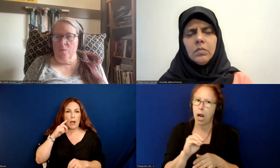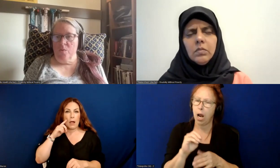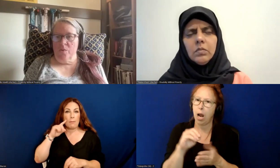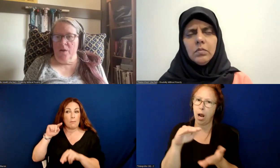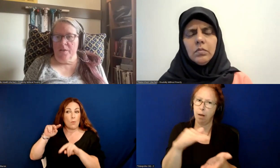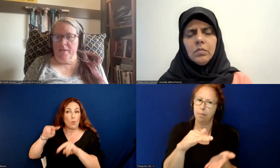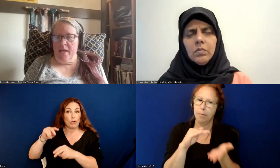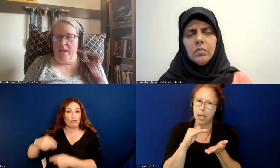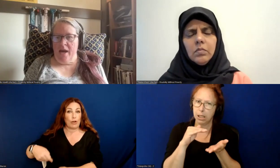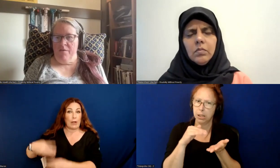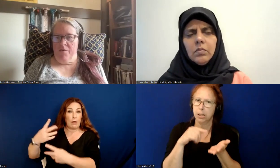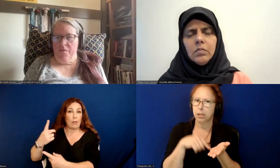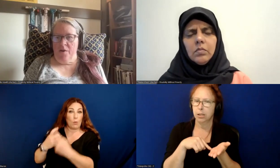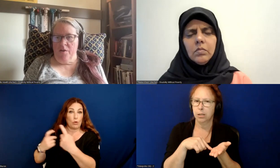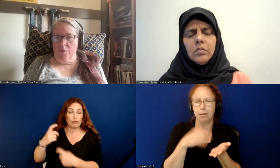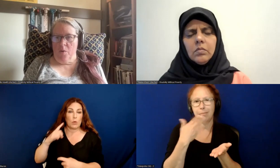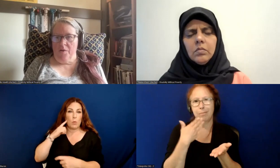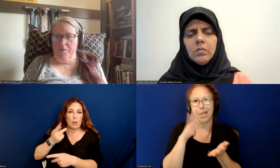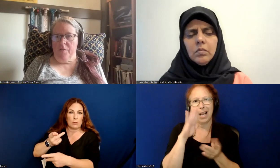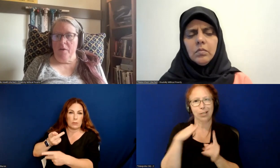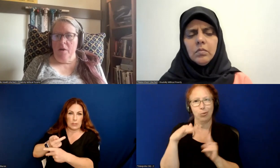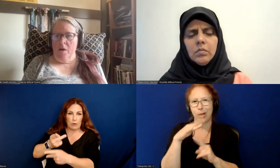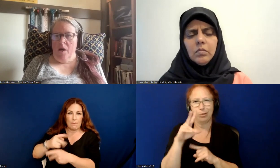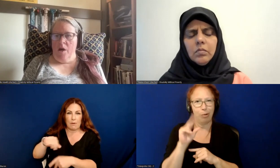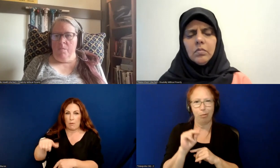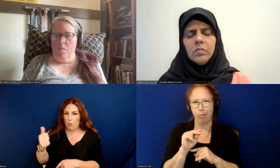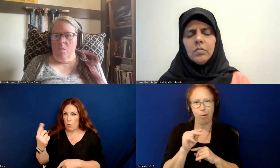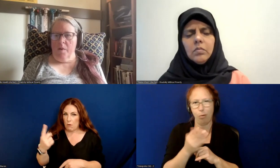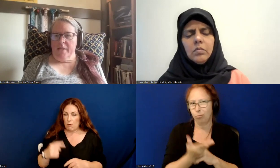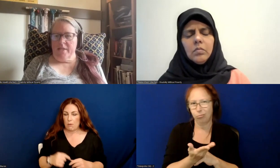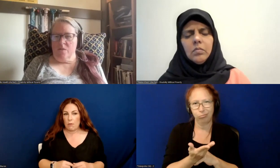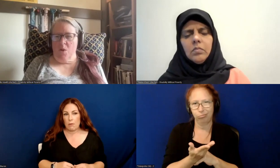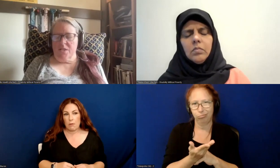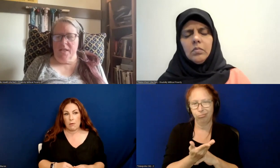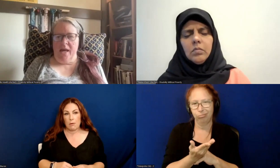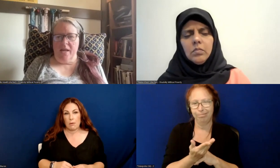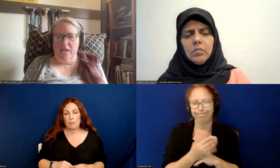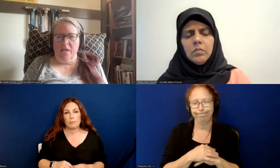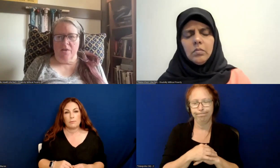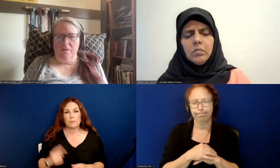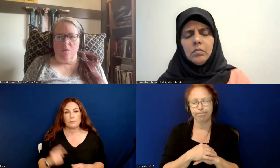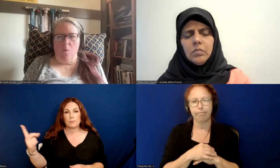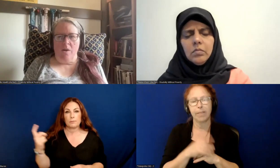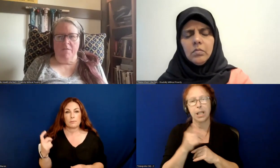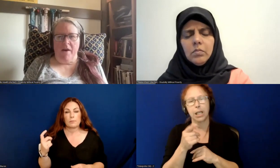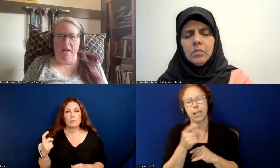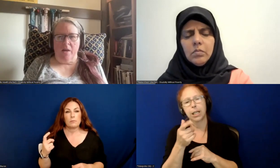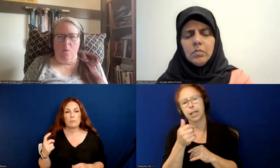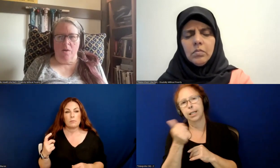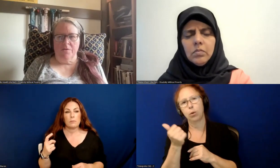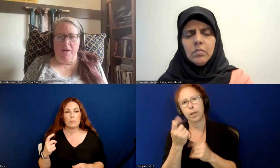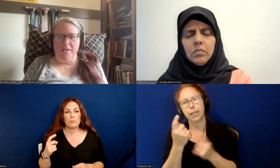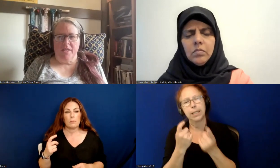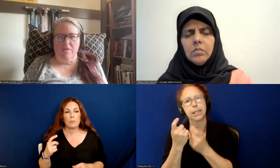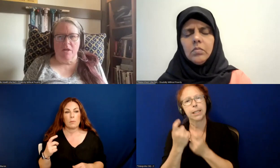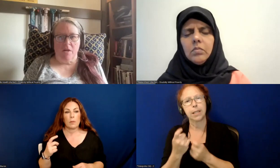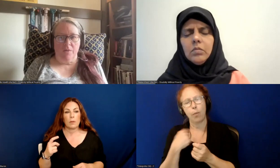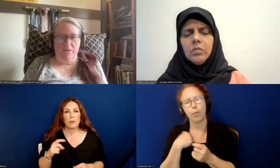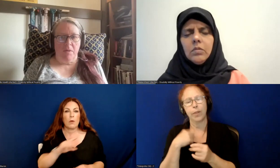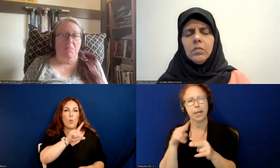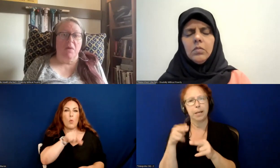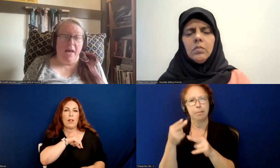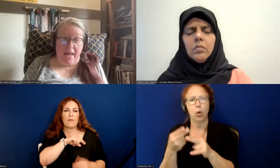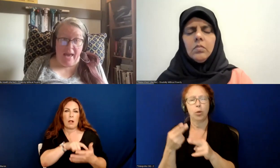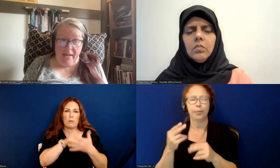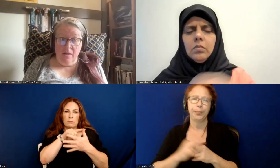going to take care of another one of them. It says, what's the qualifying criteria